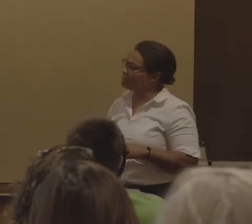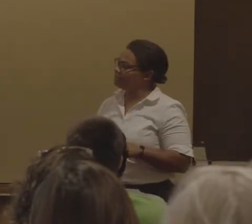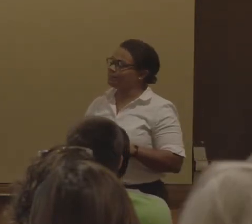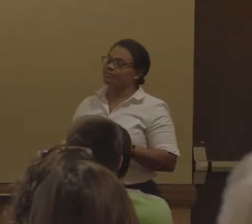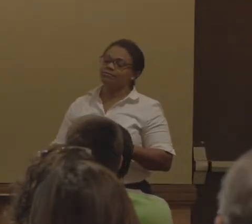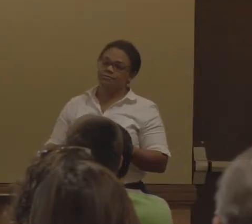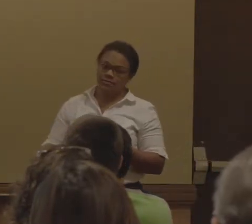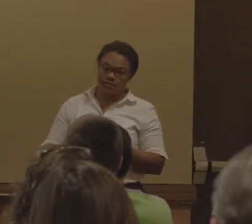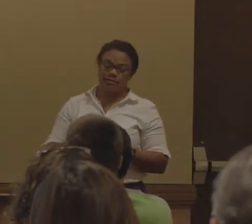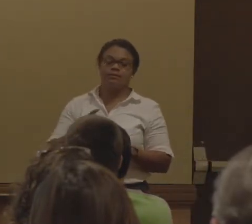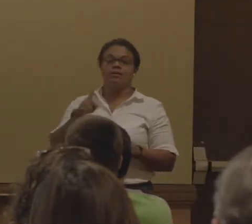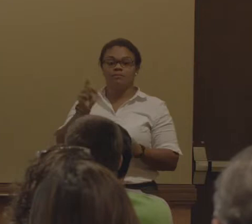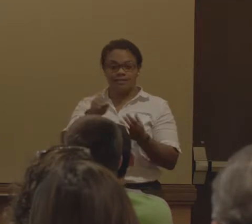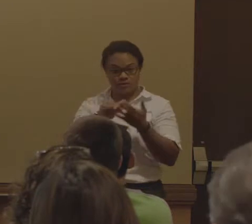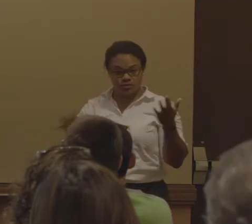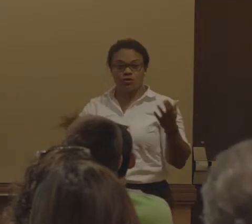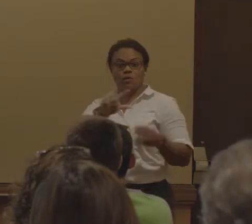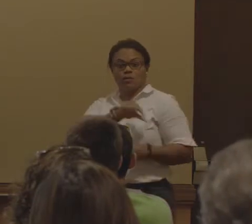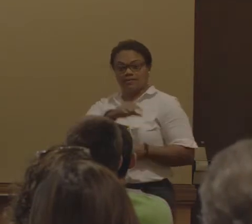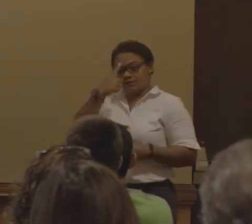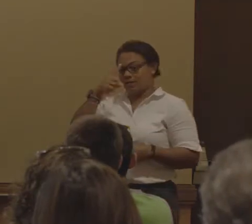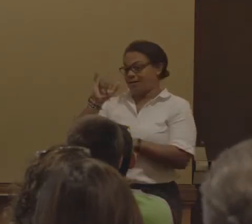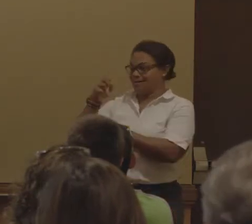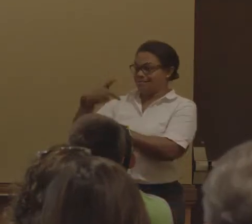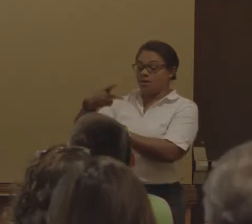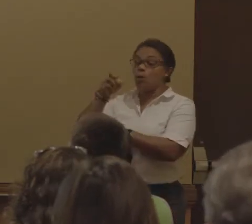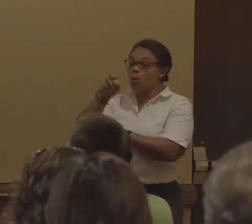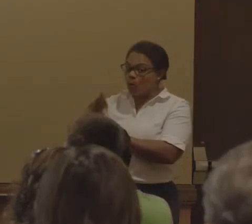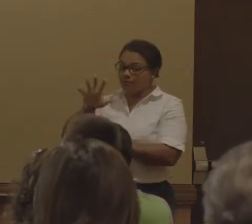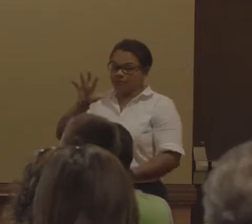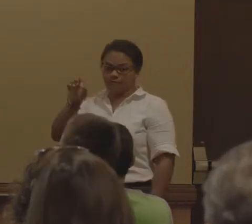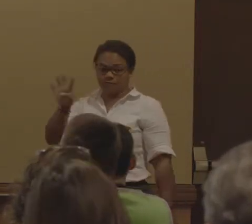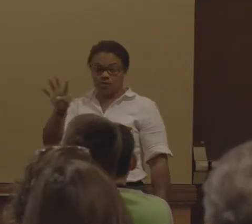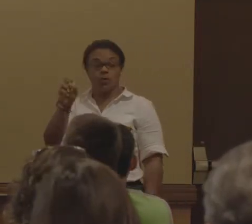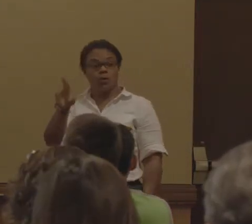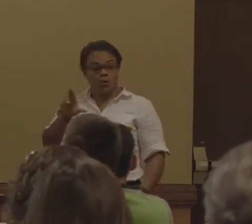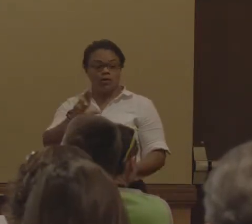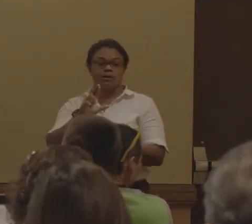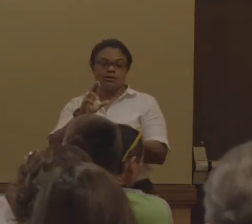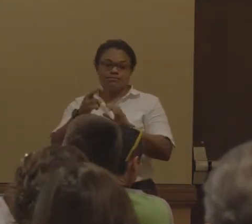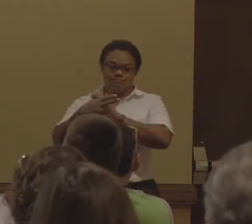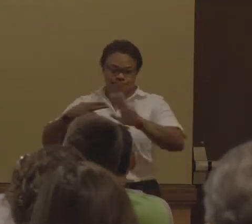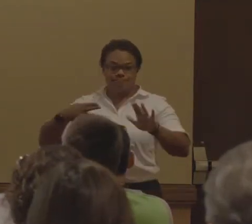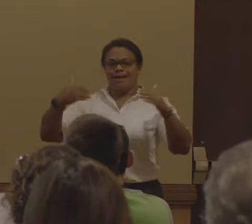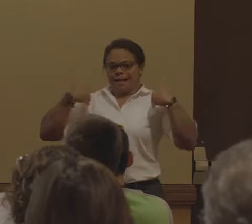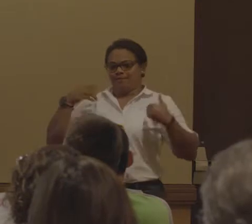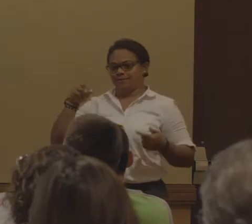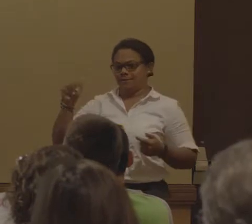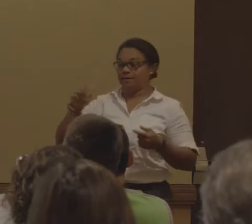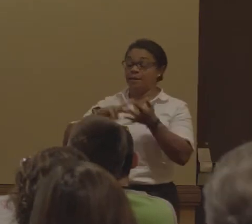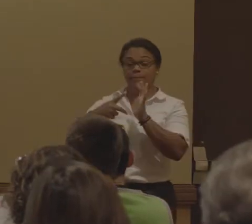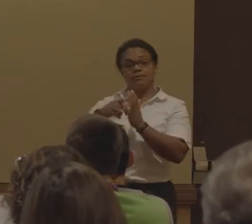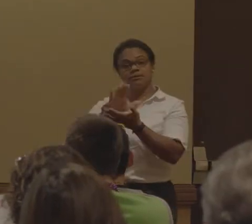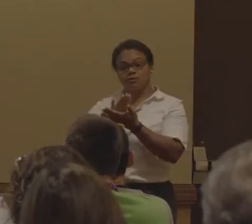So you have to be a student that's eligible for an IEP or 504 or guarded as having a disability. That means